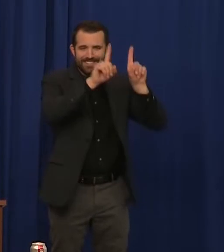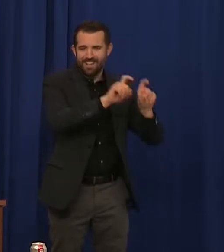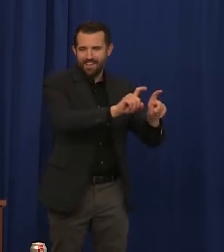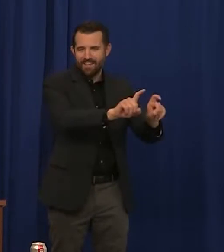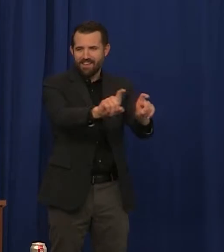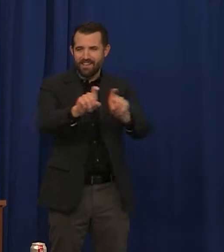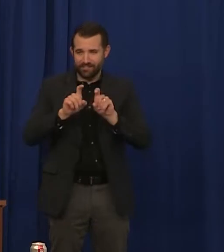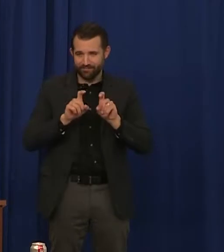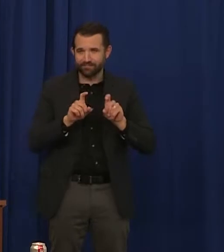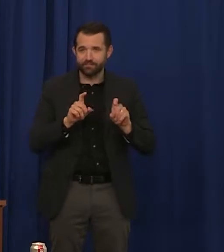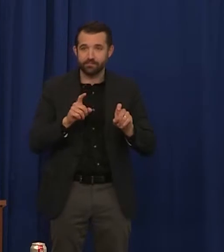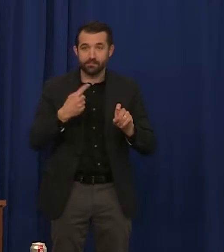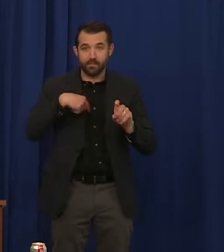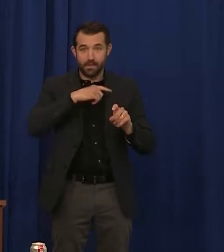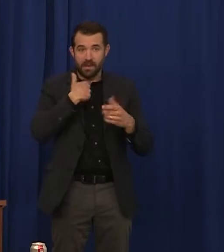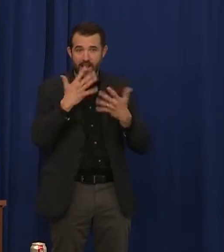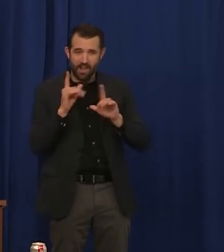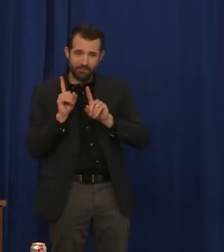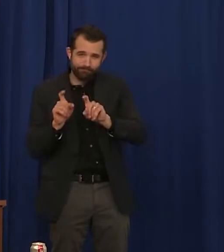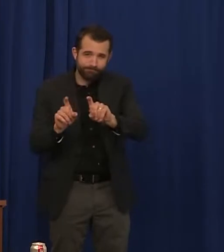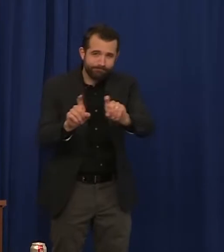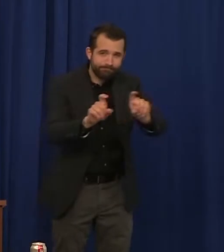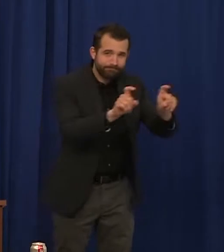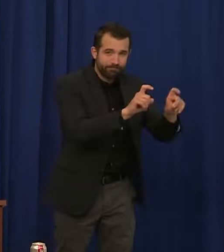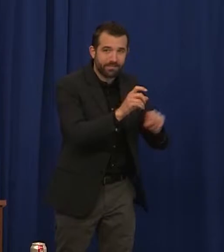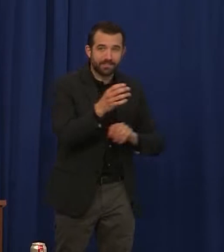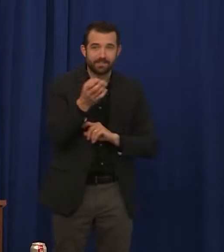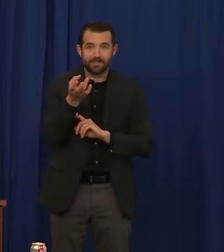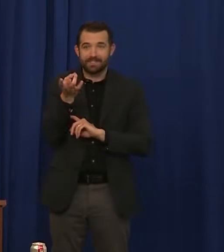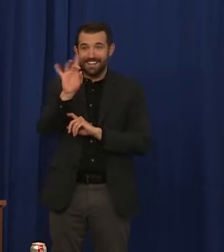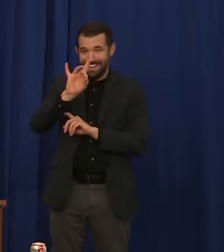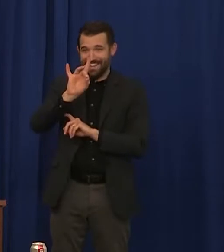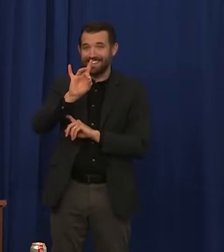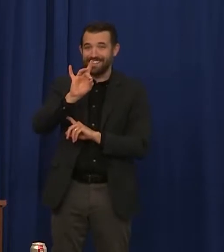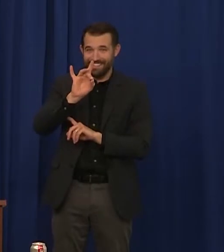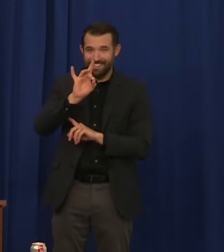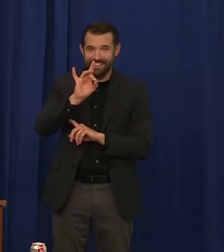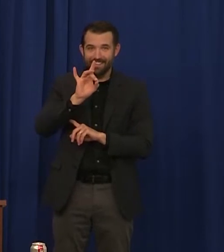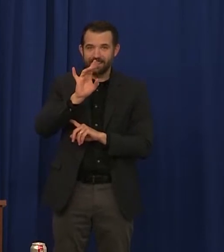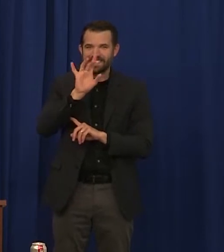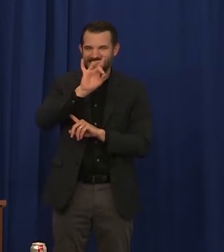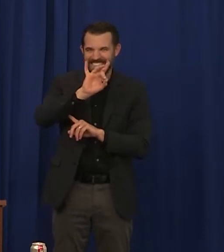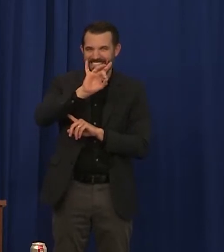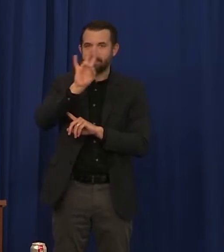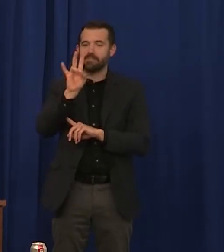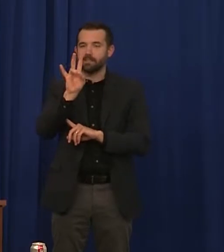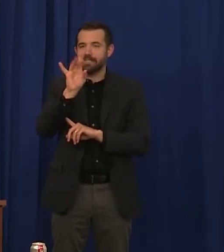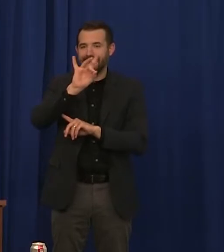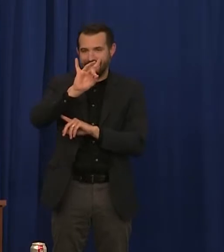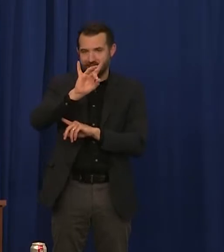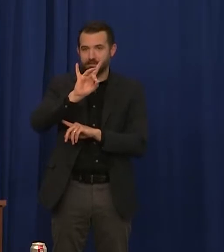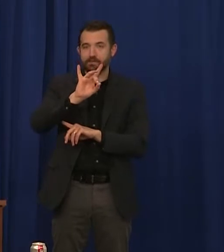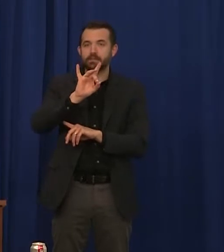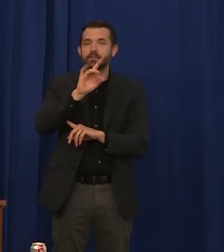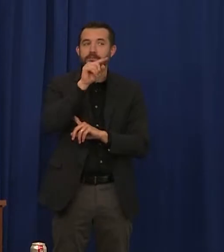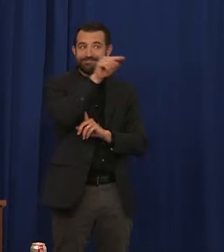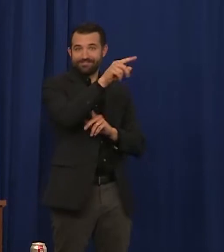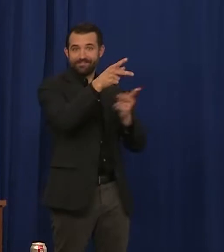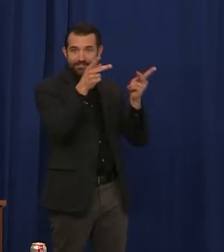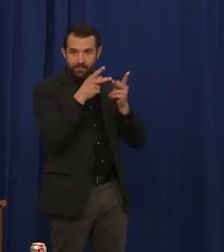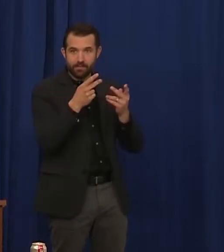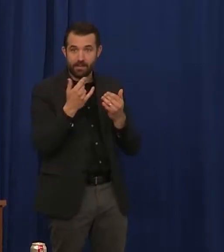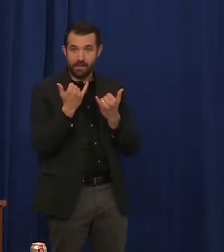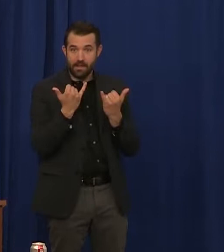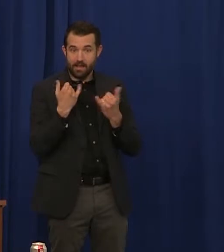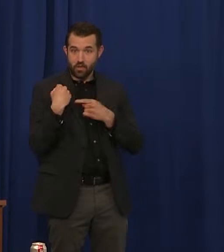78 tests were conducted at the Edgewood Rehabilitation Facility. Overall now, there are 8 residents who